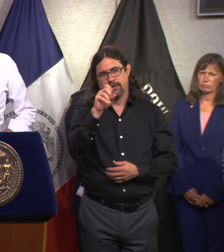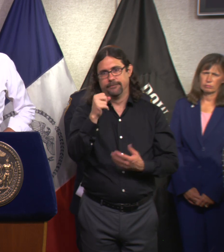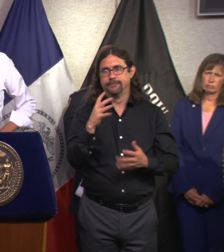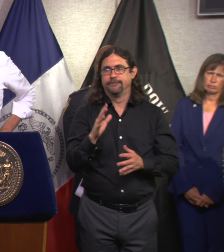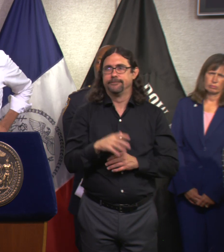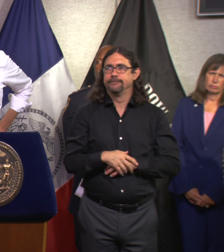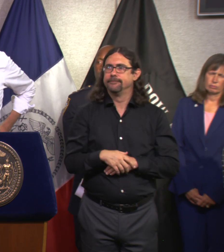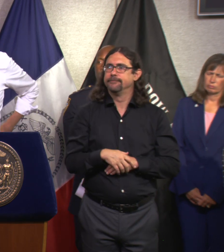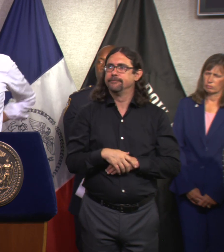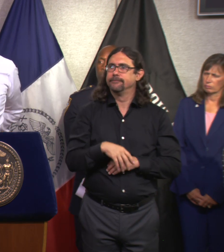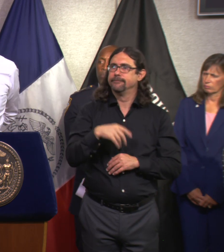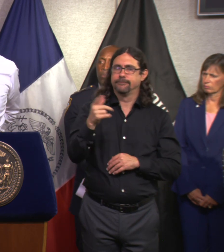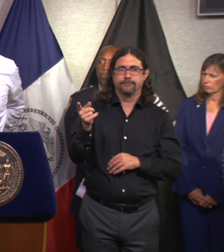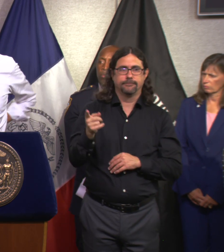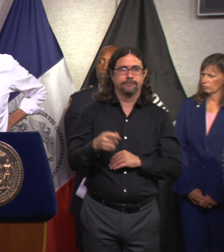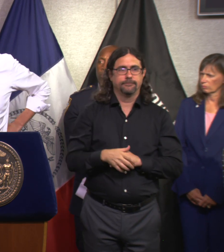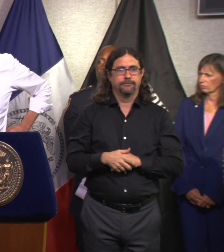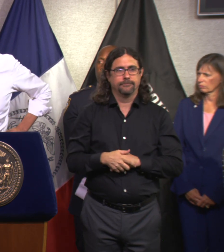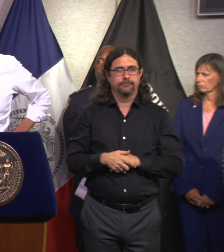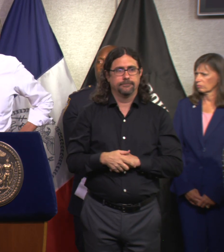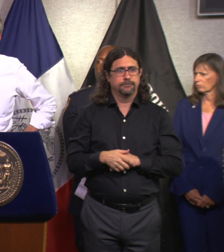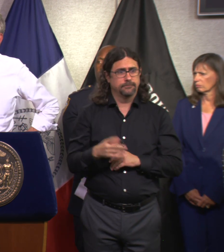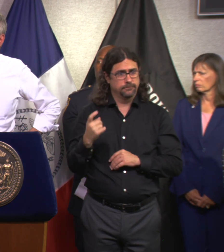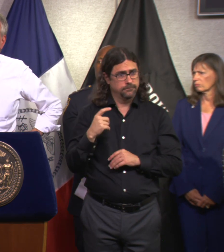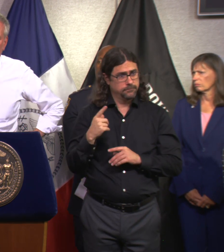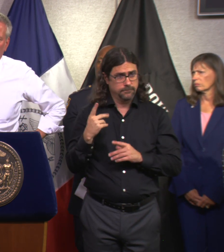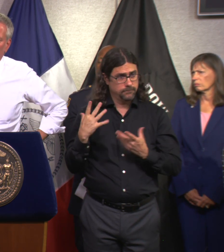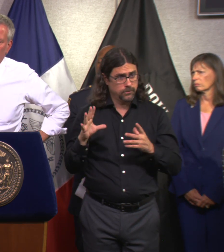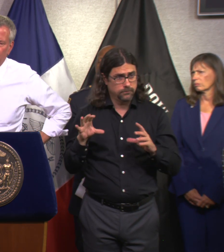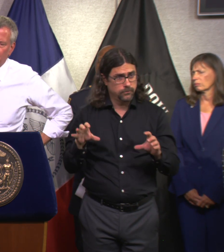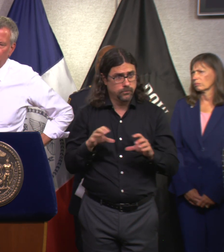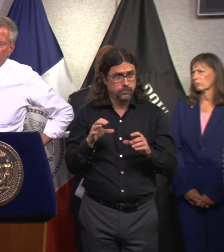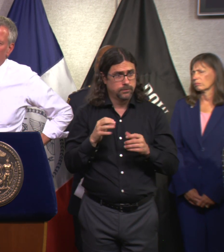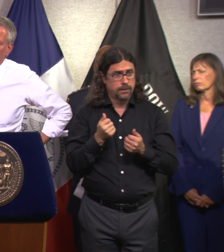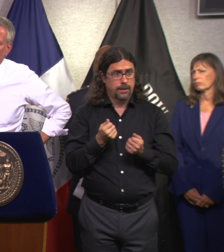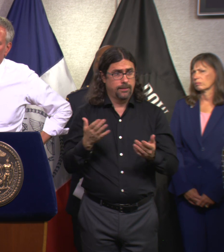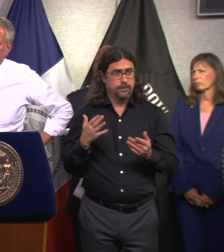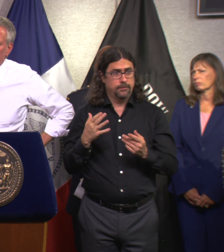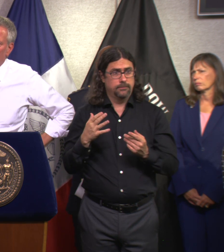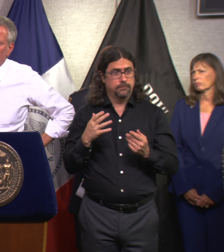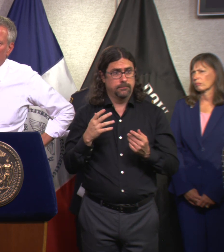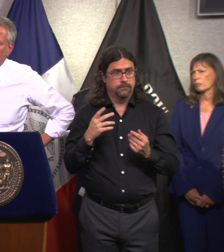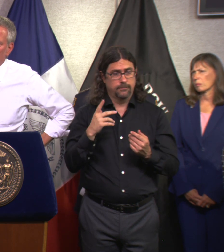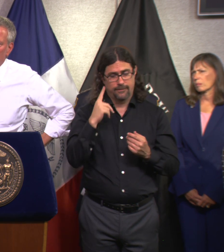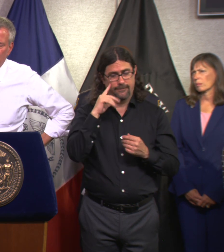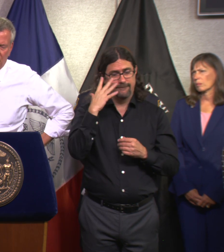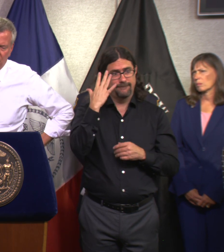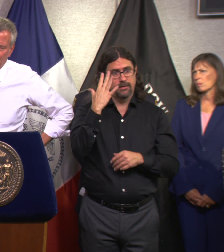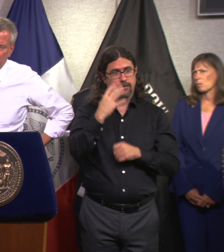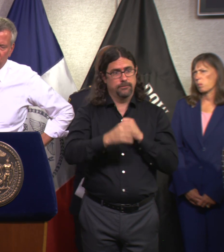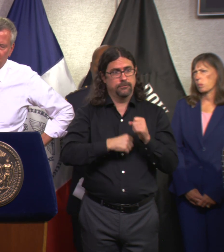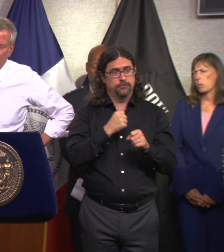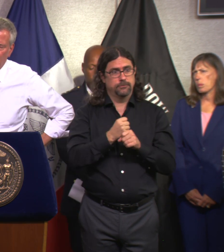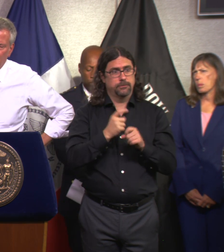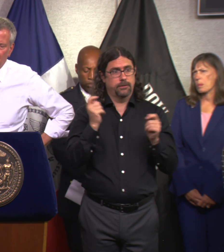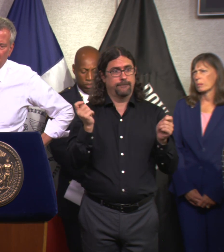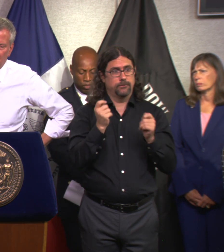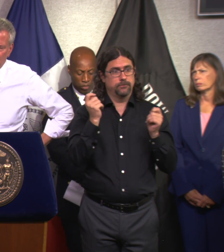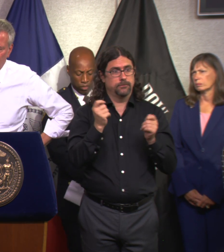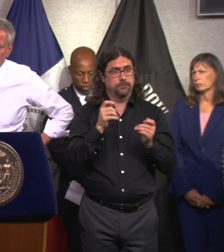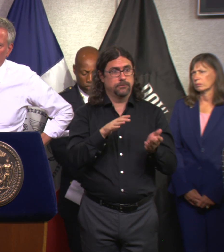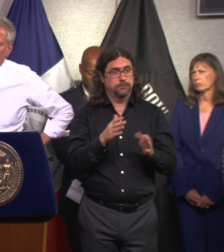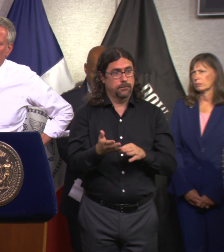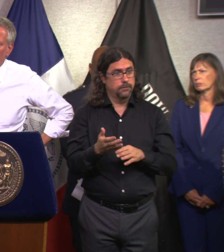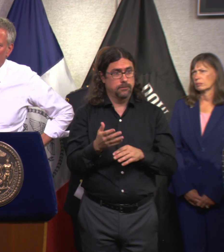anything today to mark the 5-year anniversary of Eric Garner's death? Again, and do you plan to go to the rally at 4 p.m.? I'm not going to a rally.